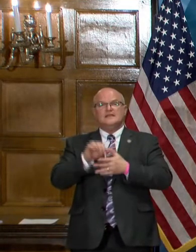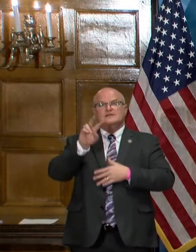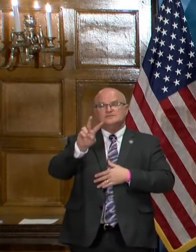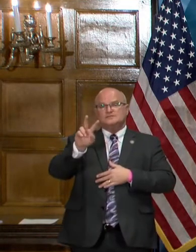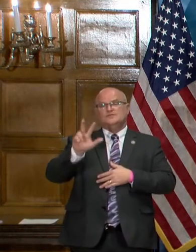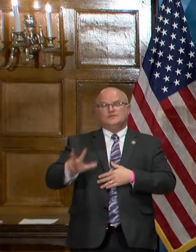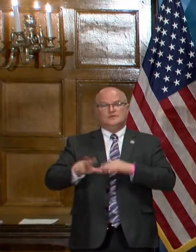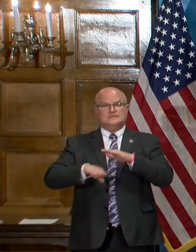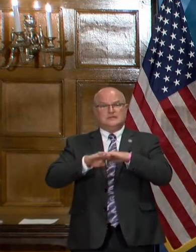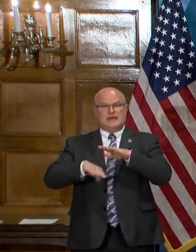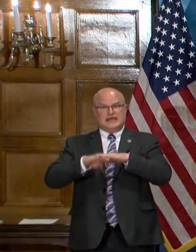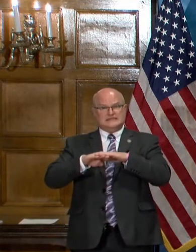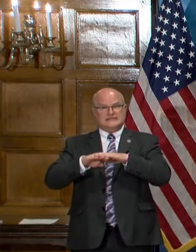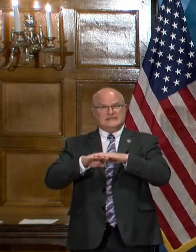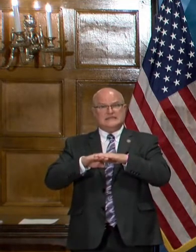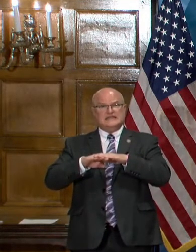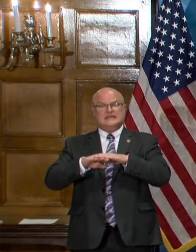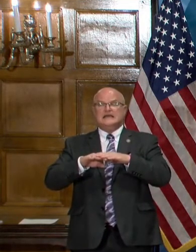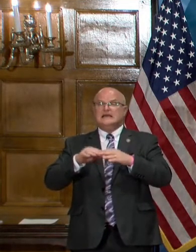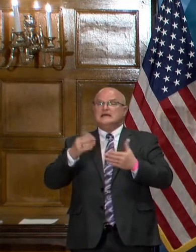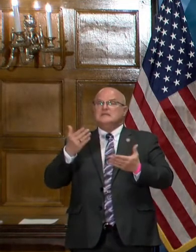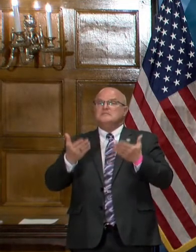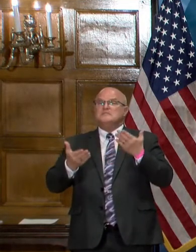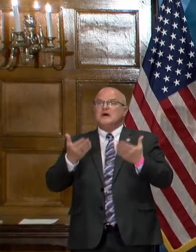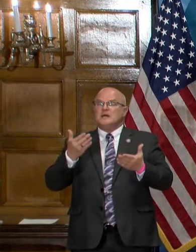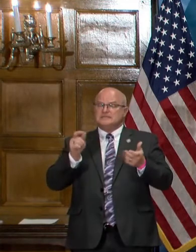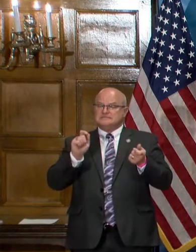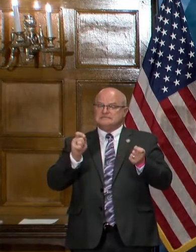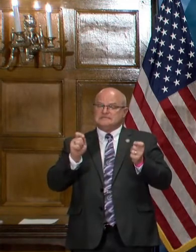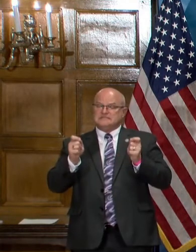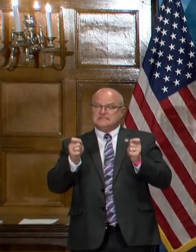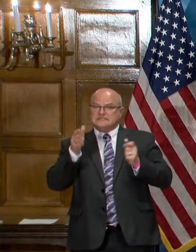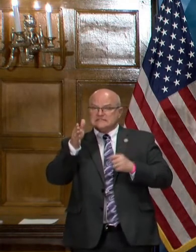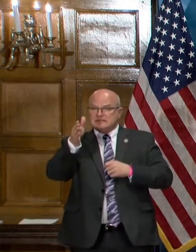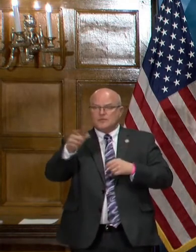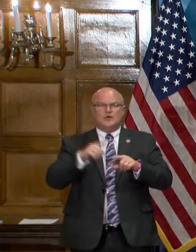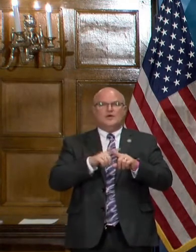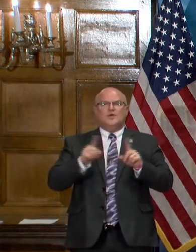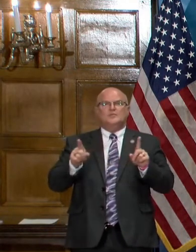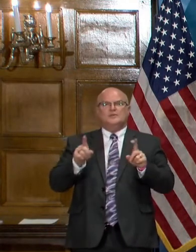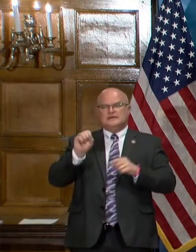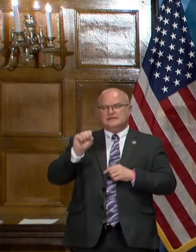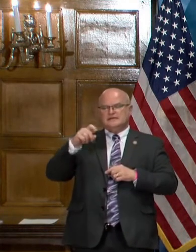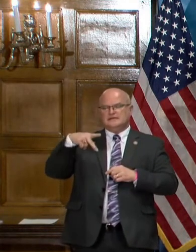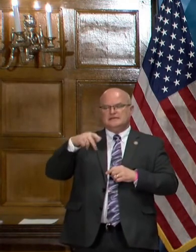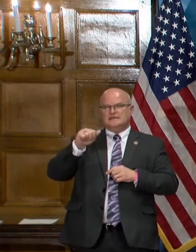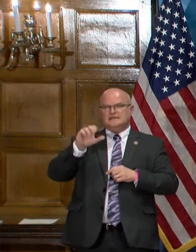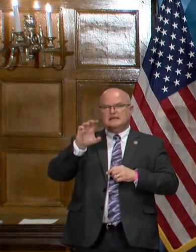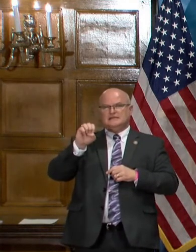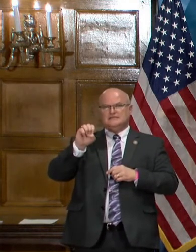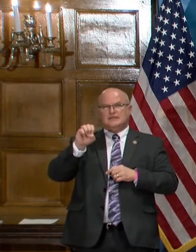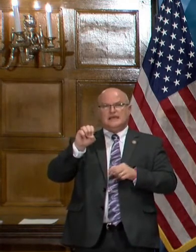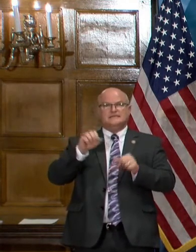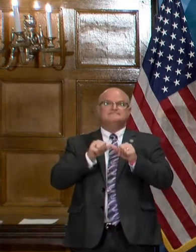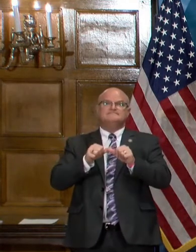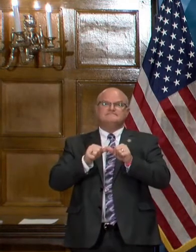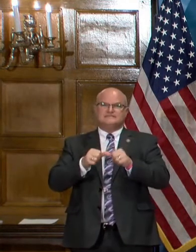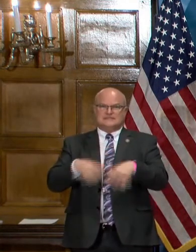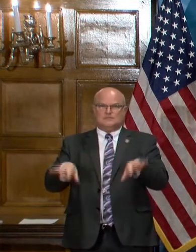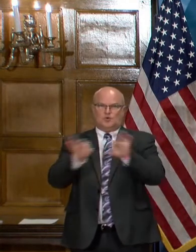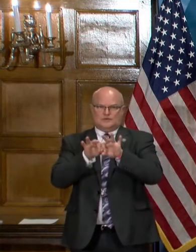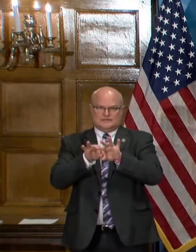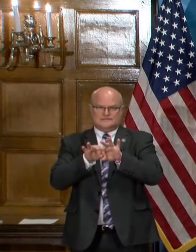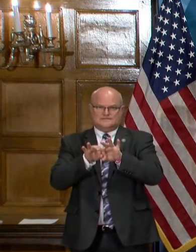2/3 capacity, that might be able to be adjusted at some point, but the spacing distance continues to be